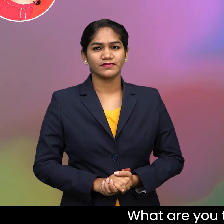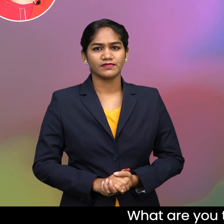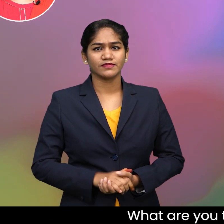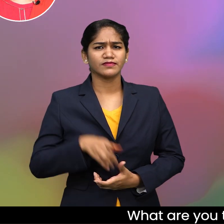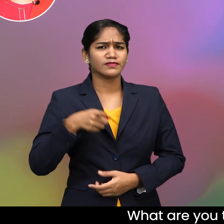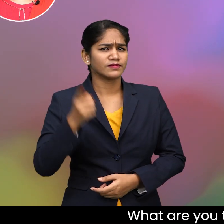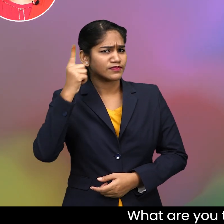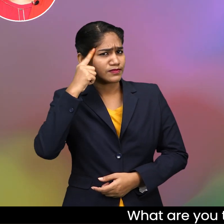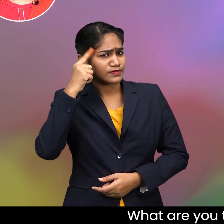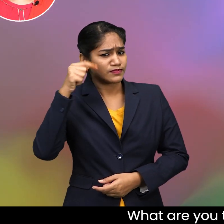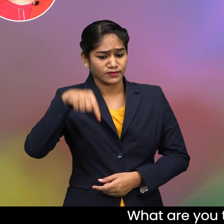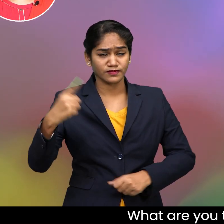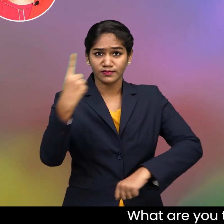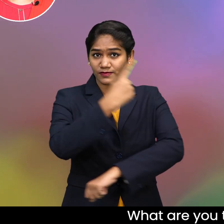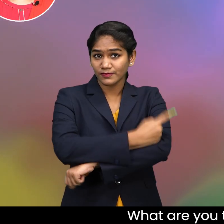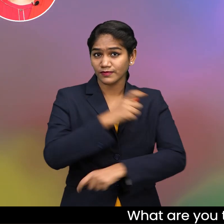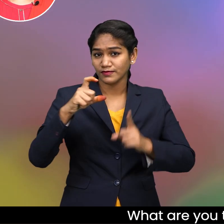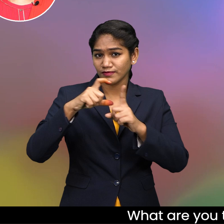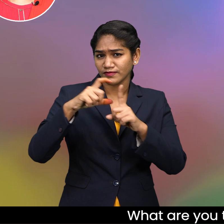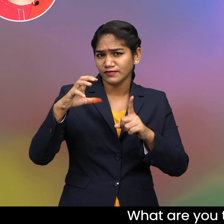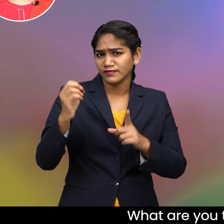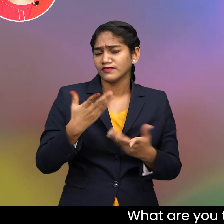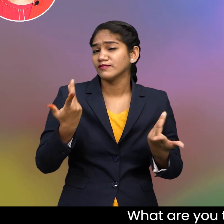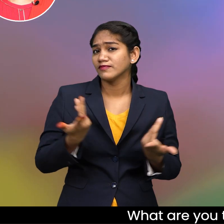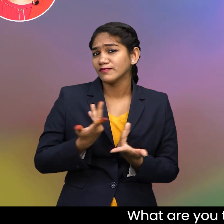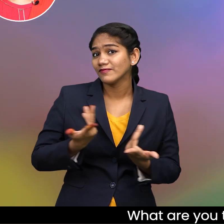What are you thinking to do today?